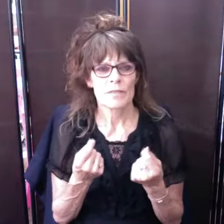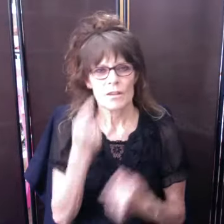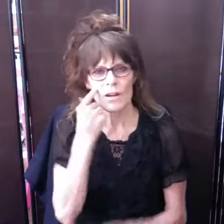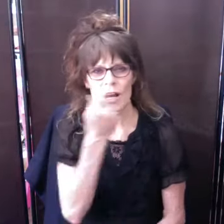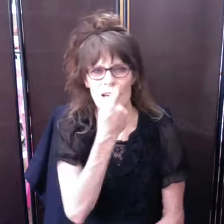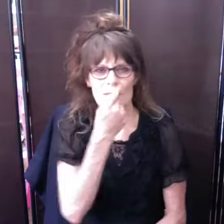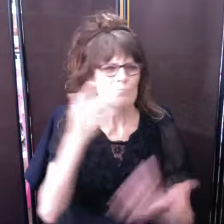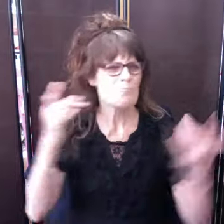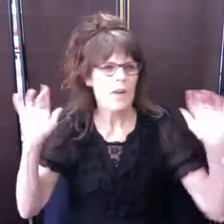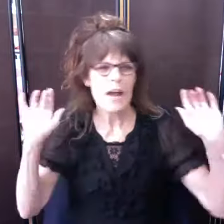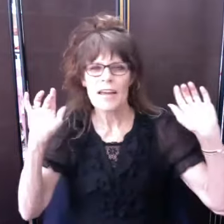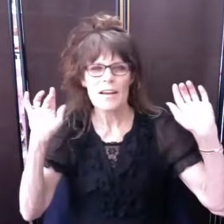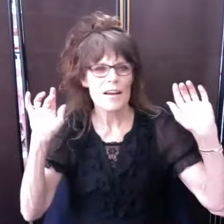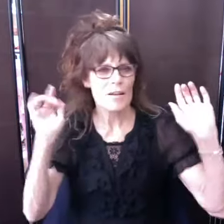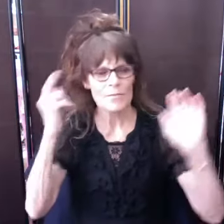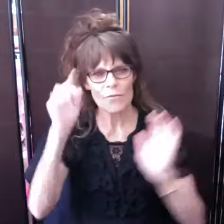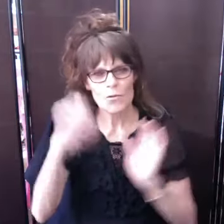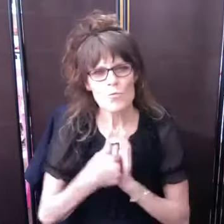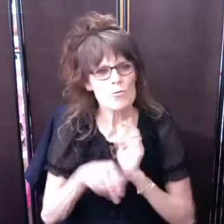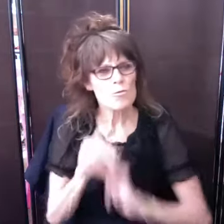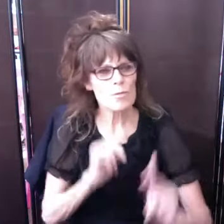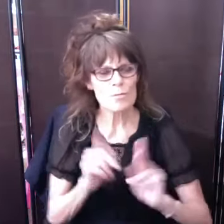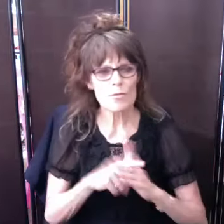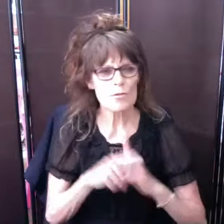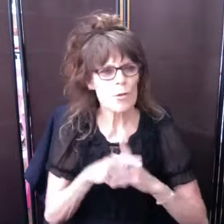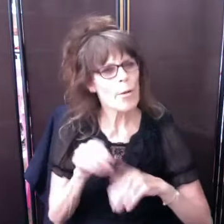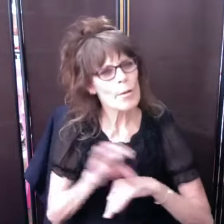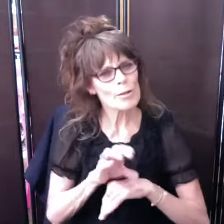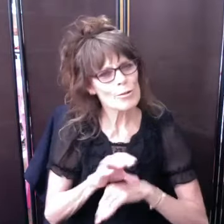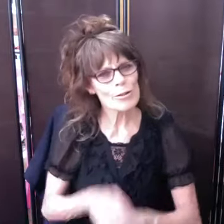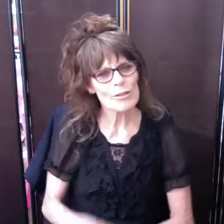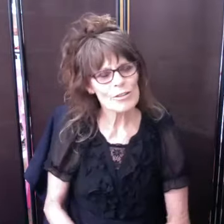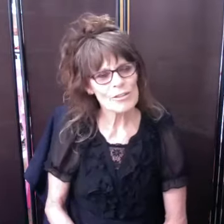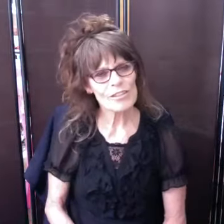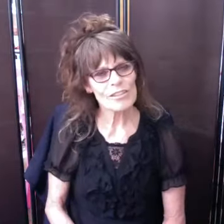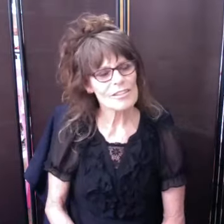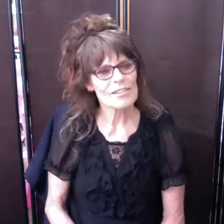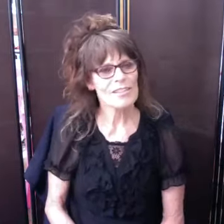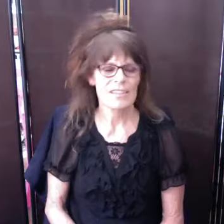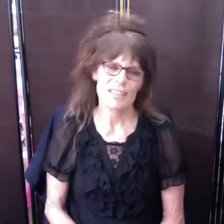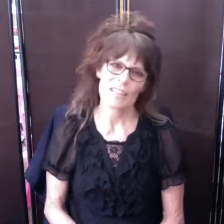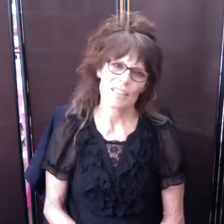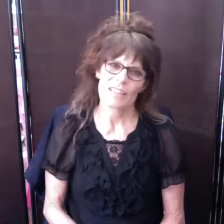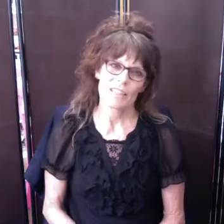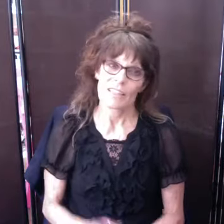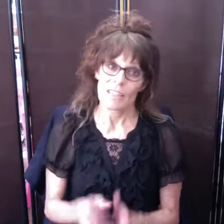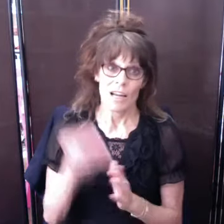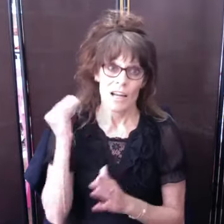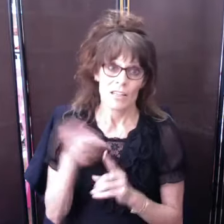her newcomers would begin to catch on. And what I learned from that experience and the way that